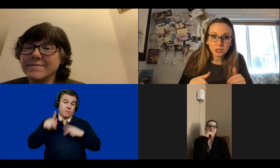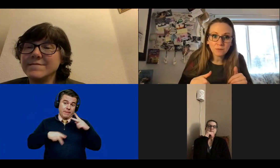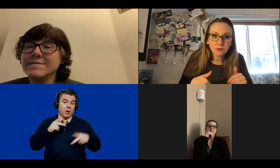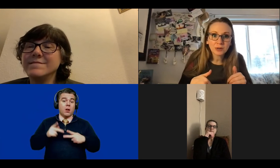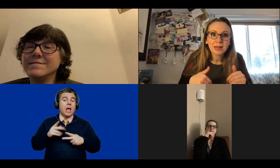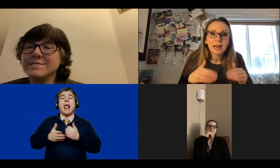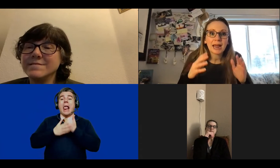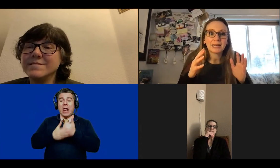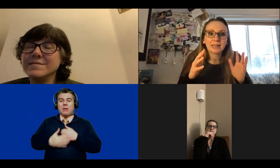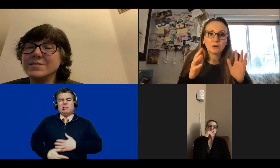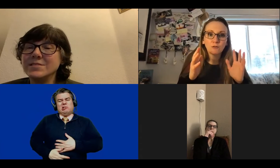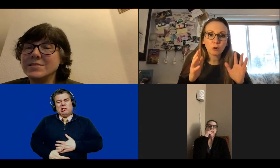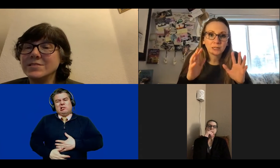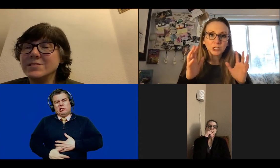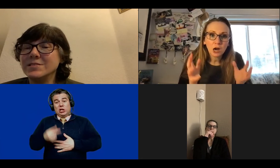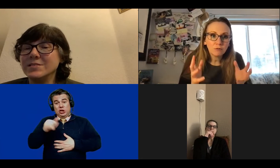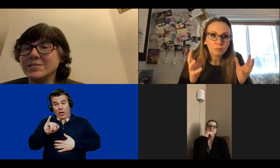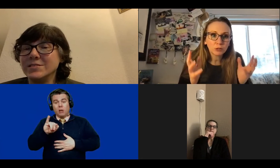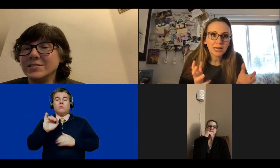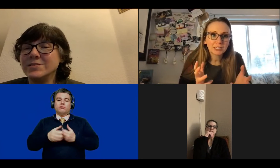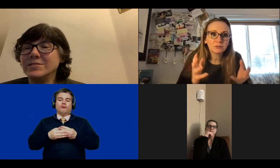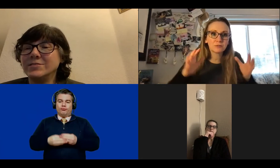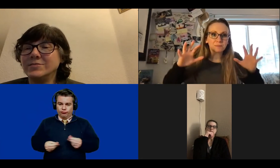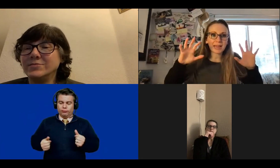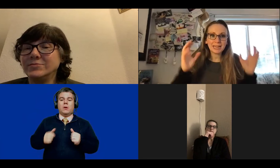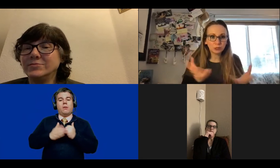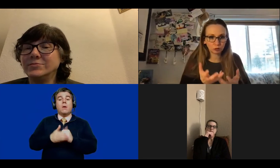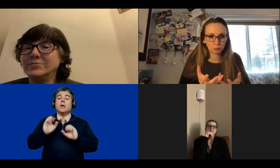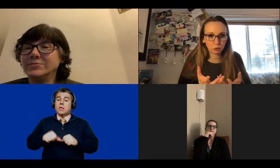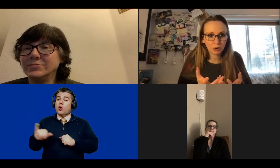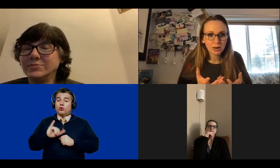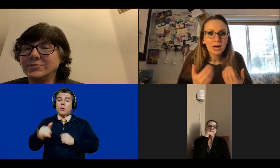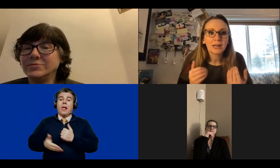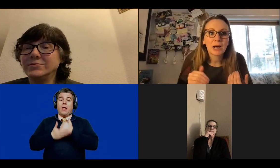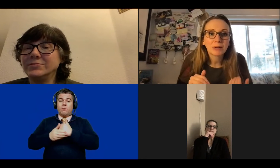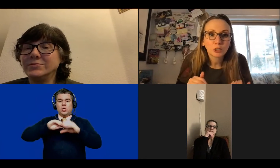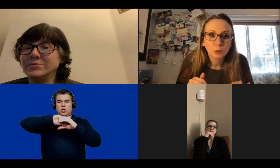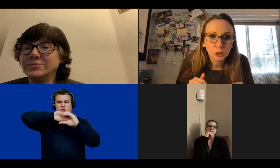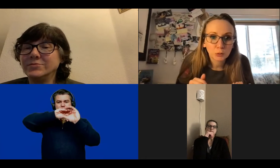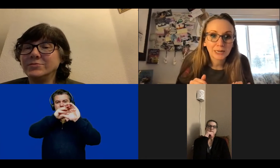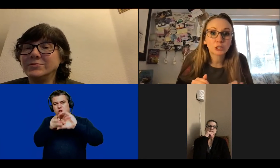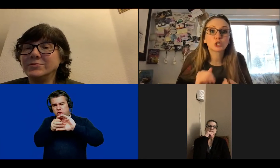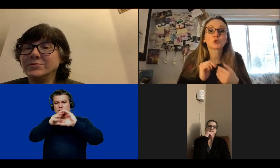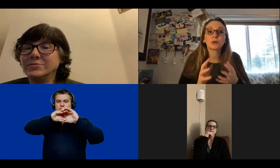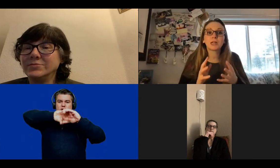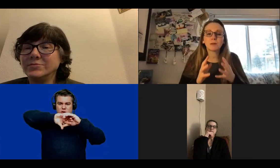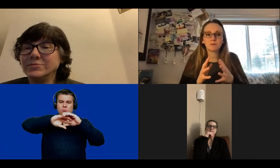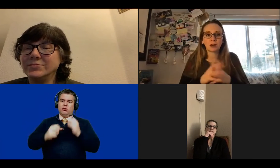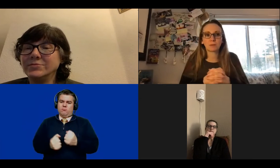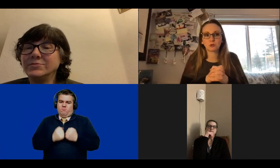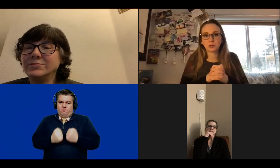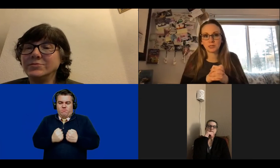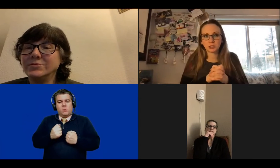GI discomfort, and it can form a tough protective endospore, allowing it to endure